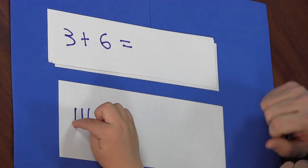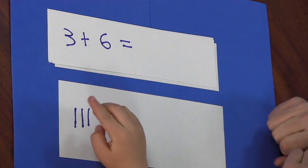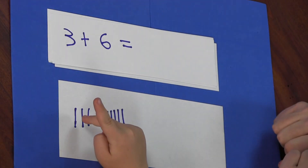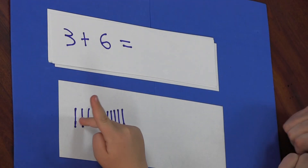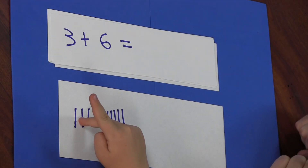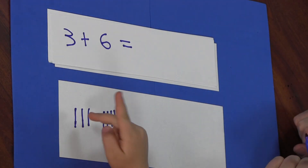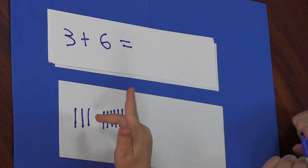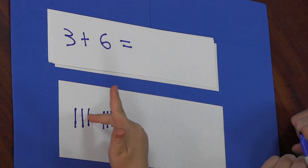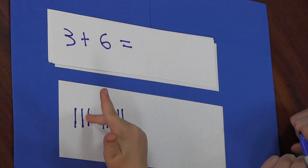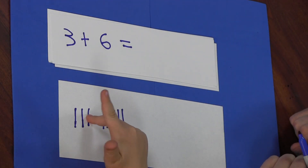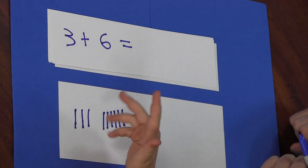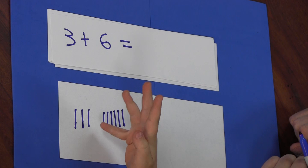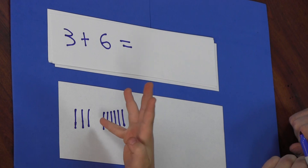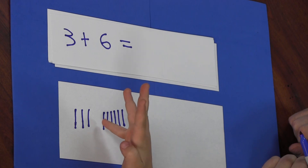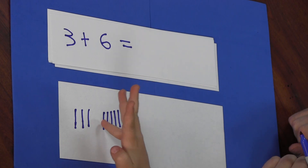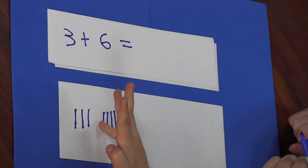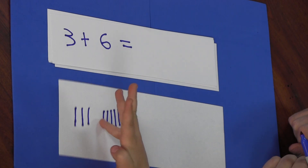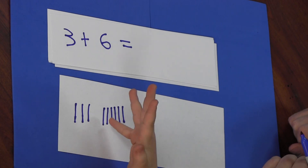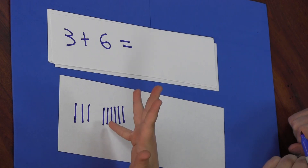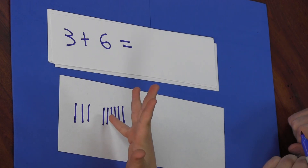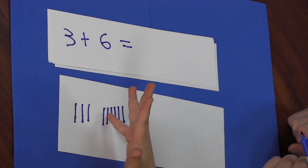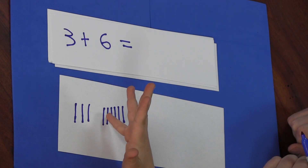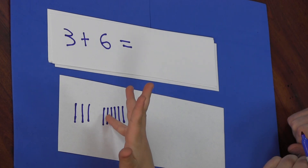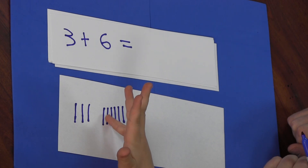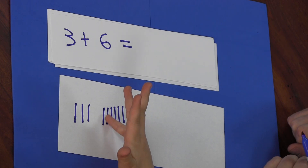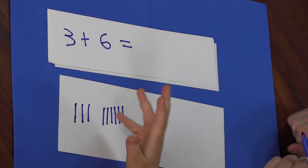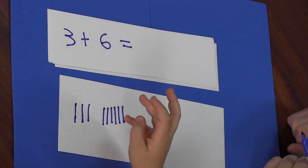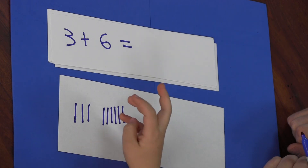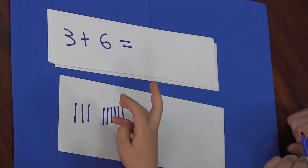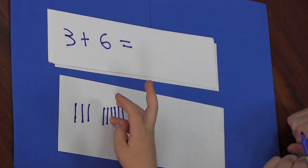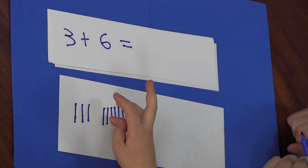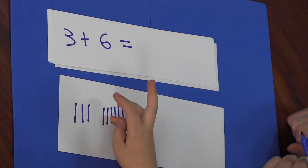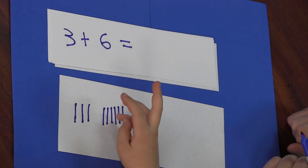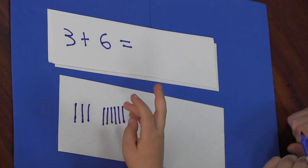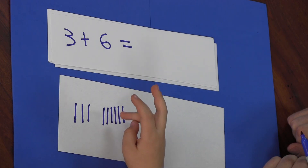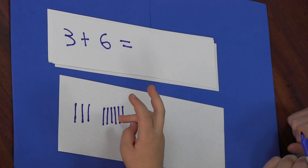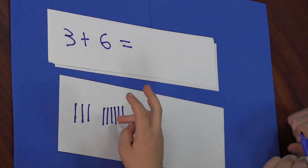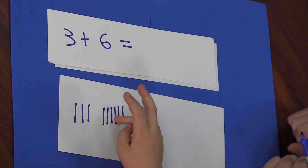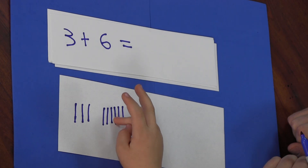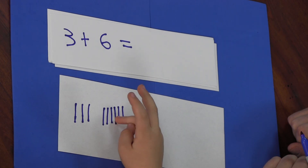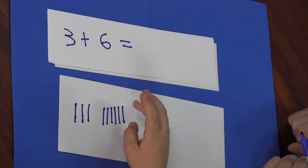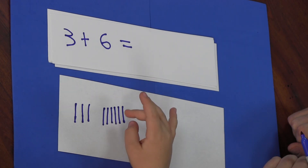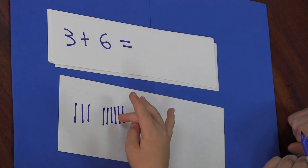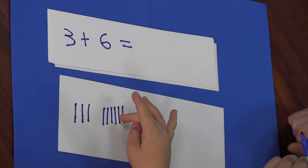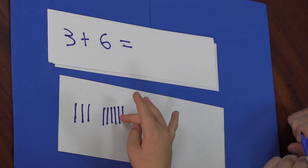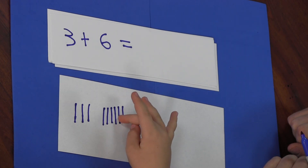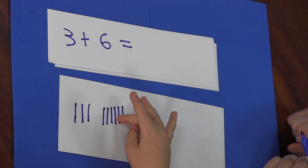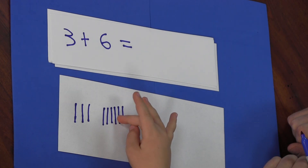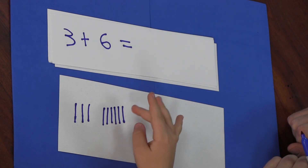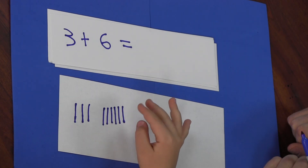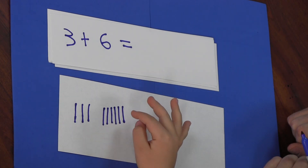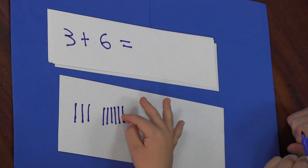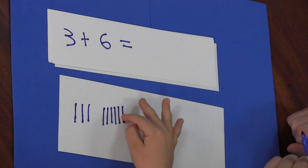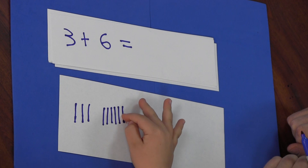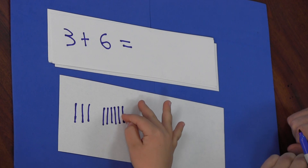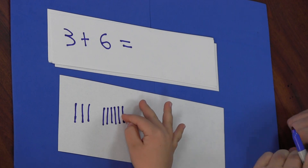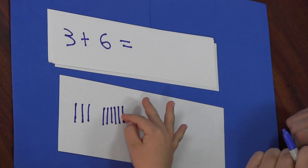One, two, three, four, five, six, seven, eight, nine.